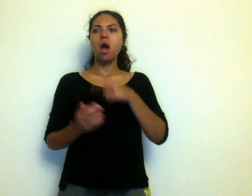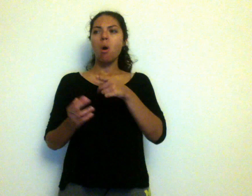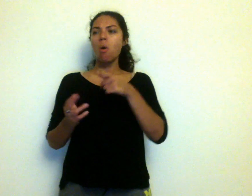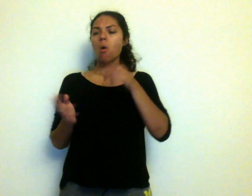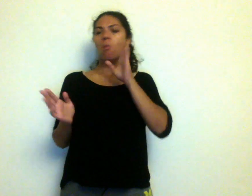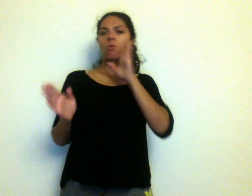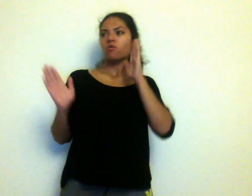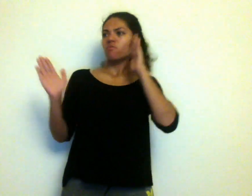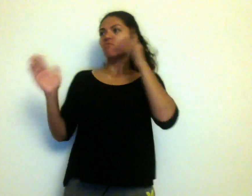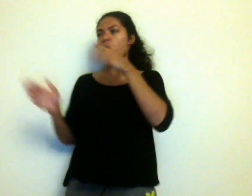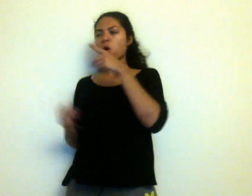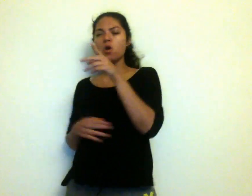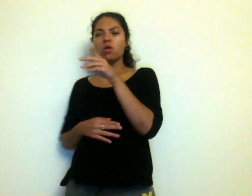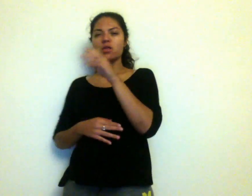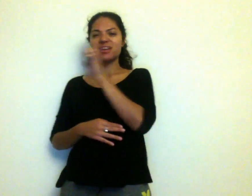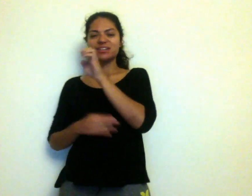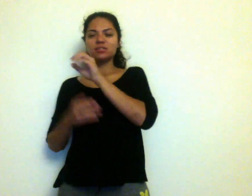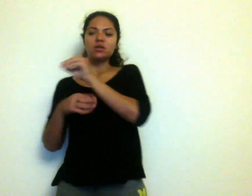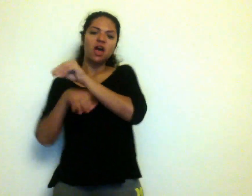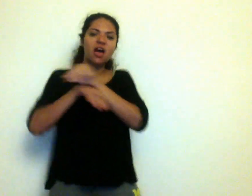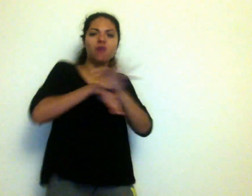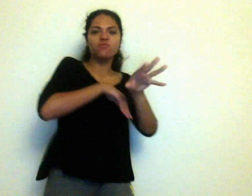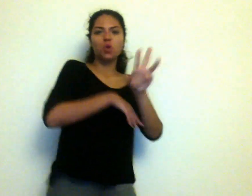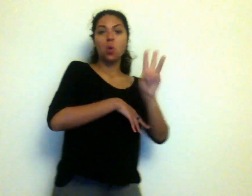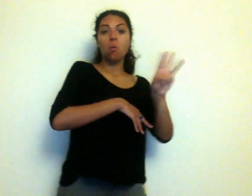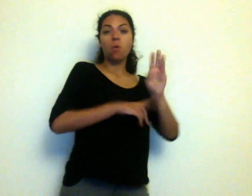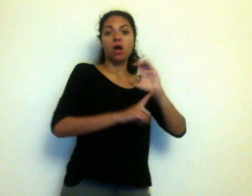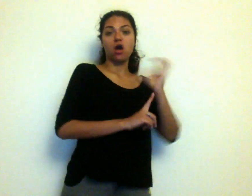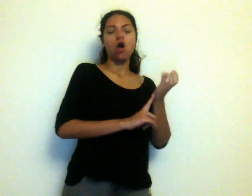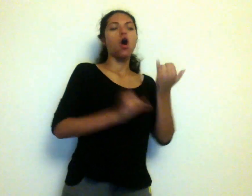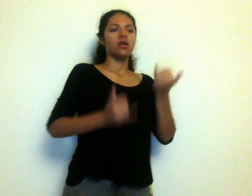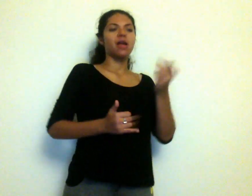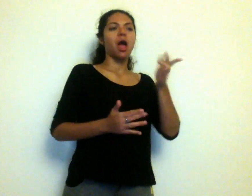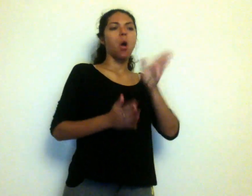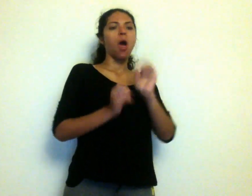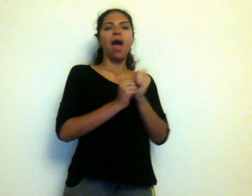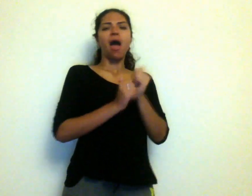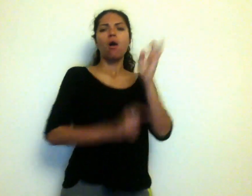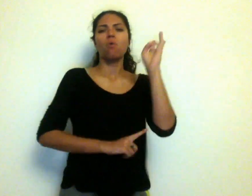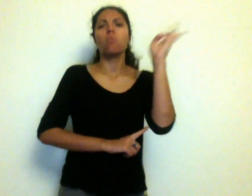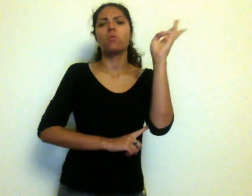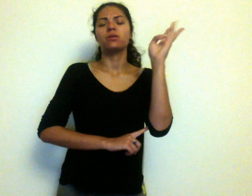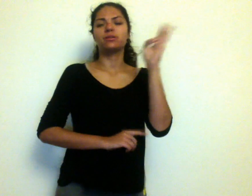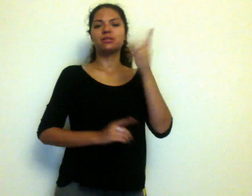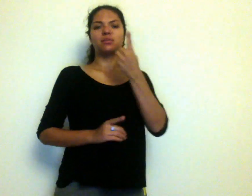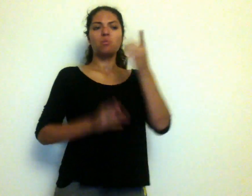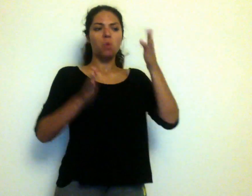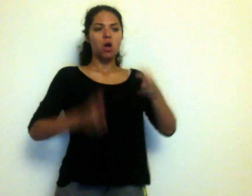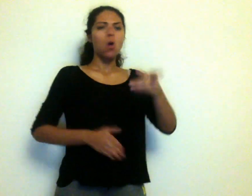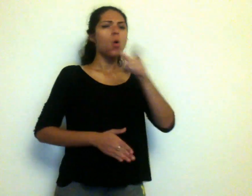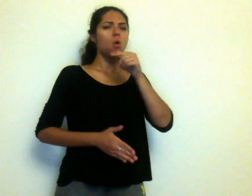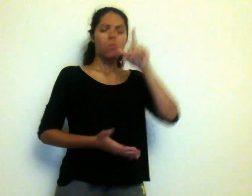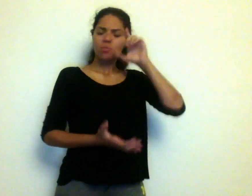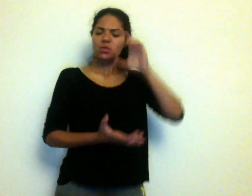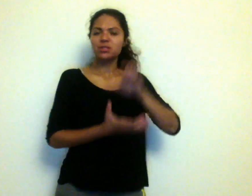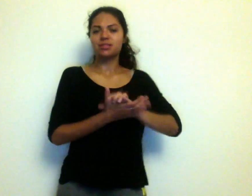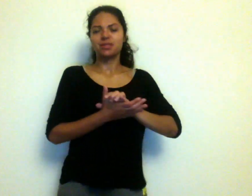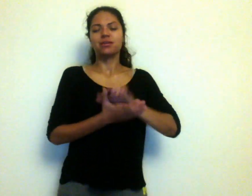figure out how to minister to a Hindu or New Age follower. Here's Ravi. Vivekananda became the man who